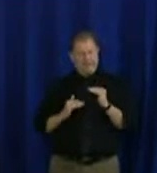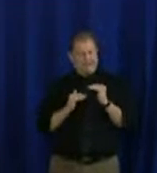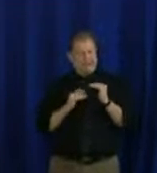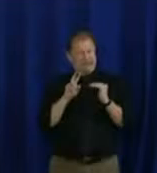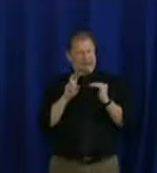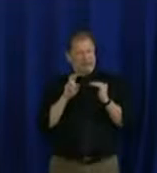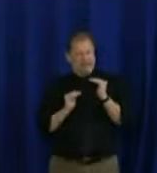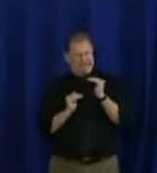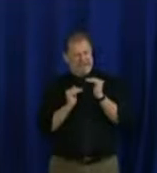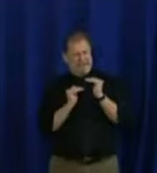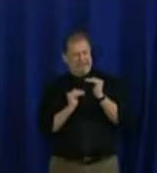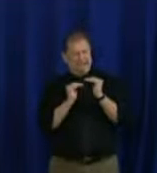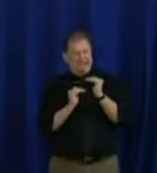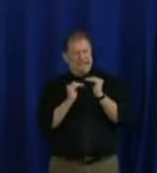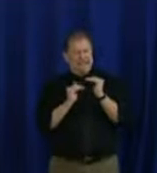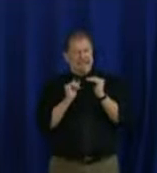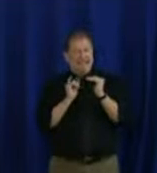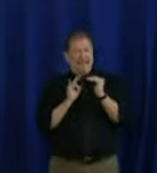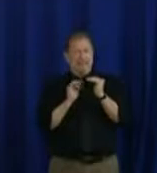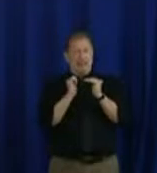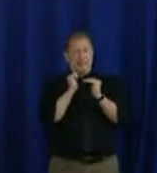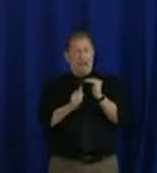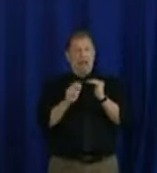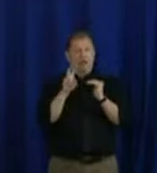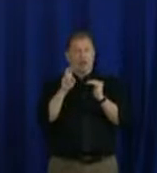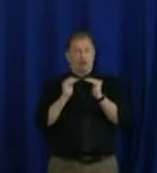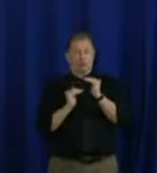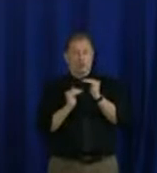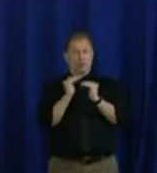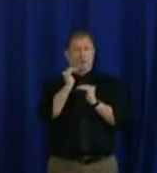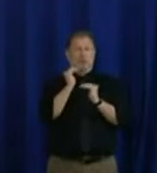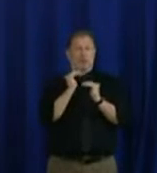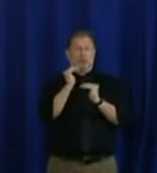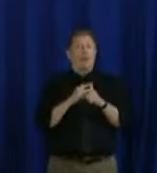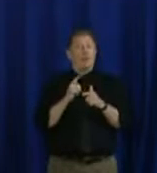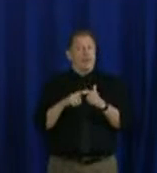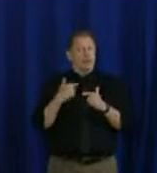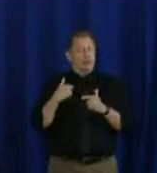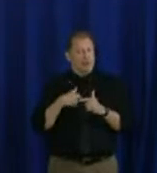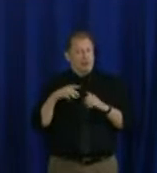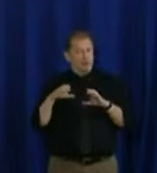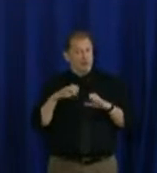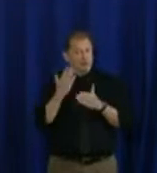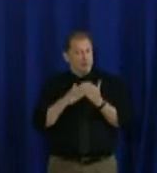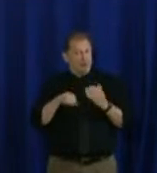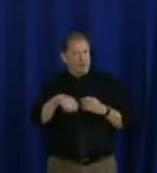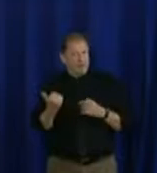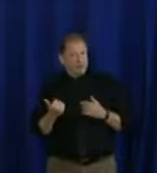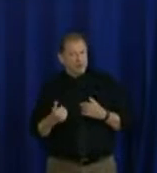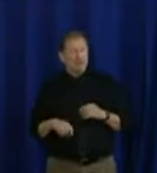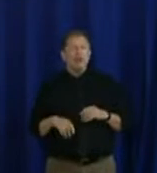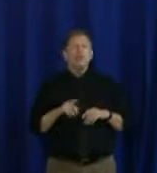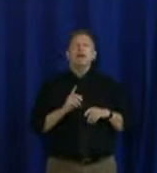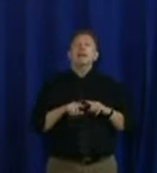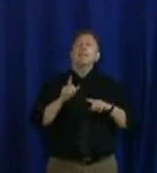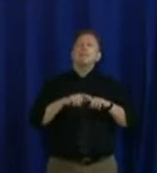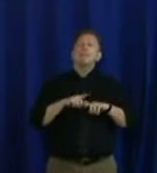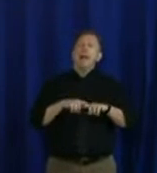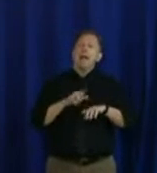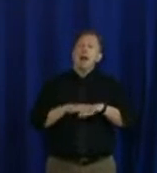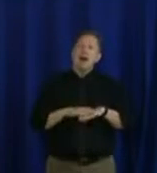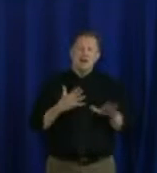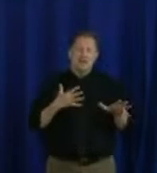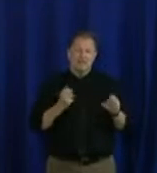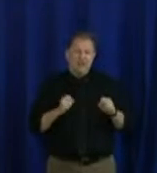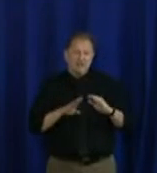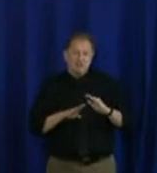about pulling back if we need to once we're over 200. There are other play in there. How fast are we seeing a rate of